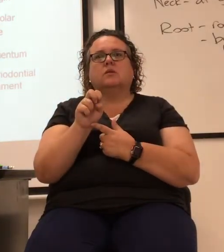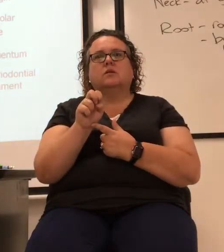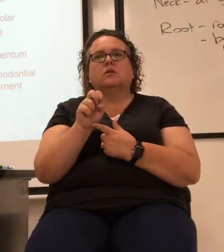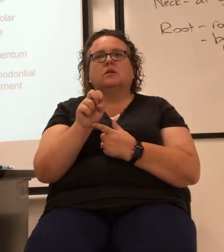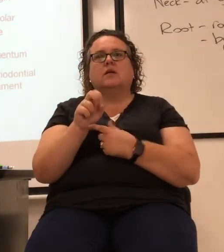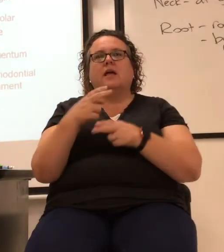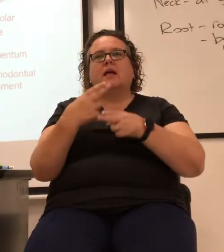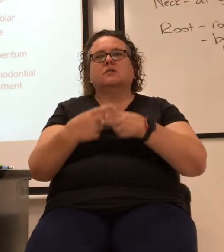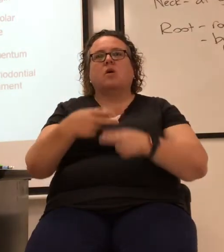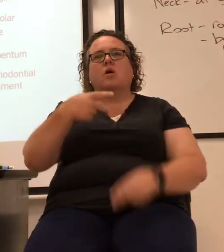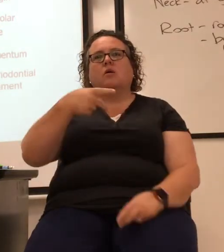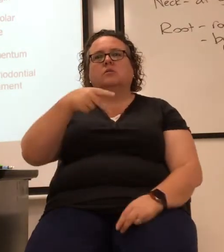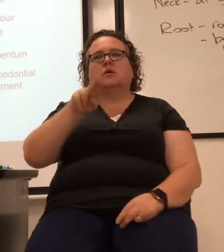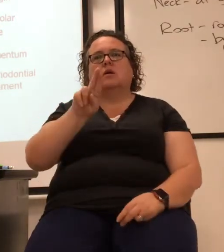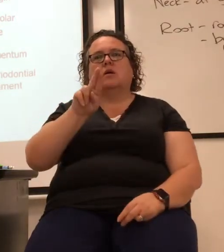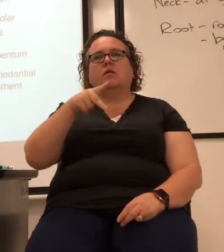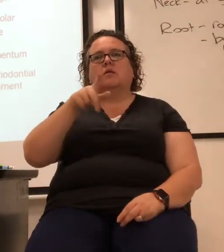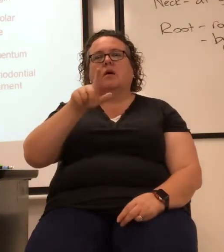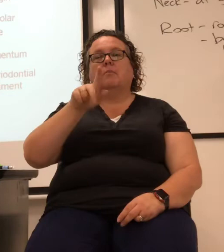It's called the pulp chamber.